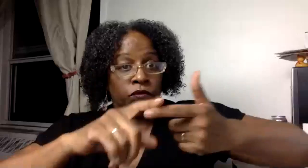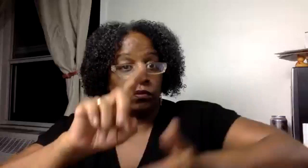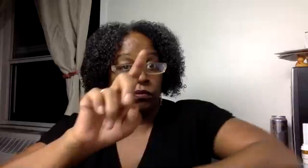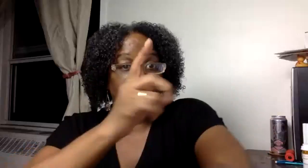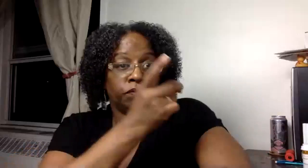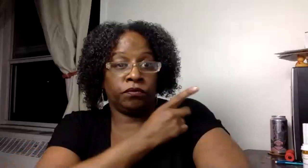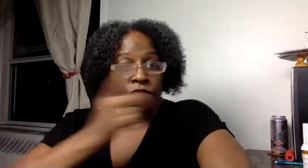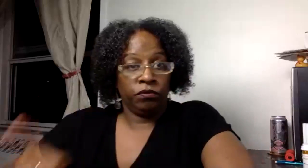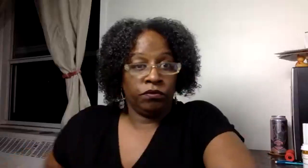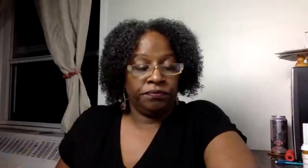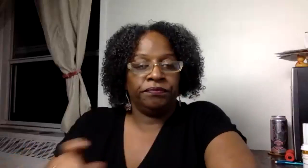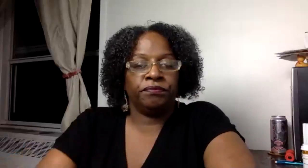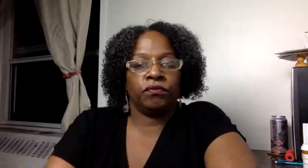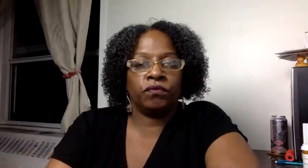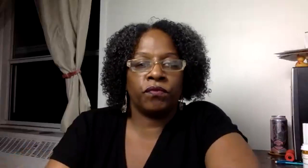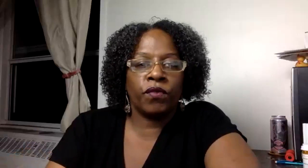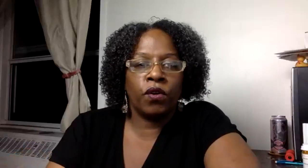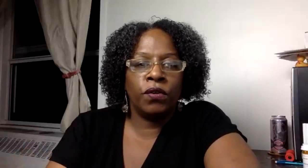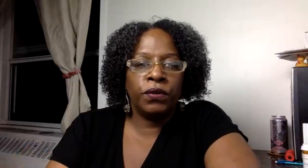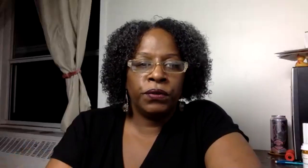gonna pass it over to Divya so she can respond.